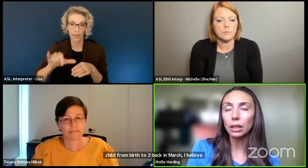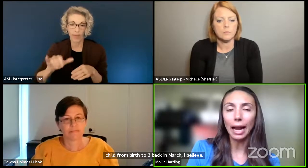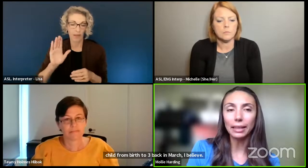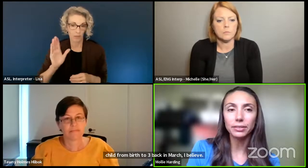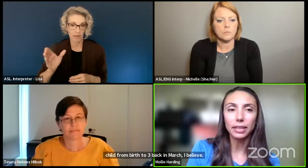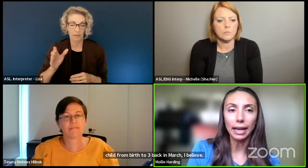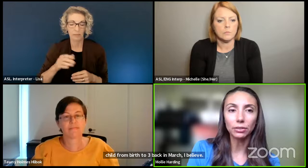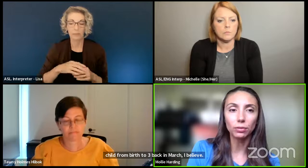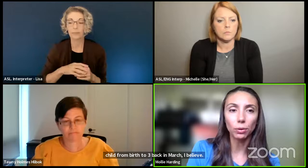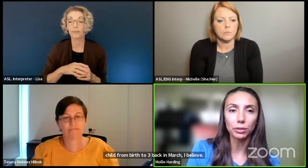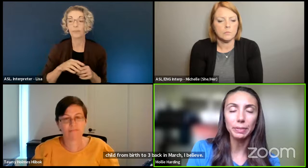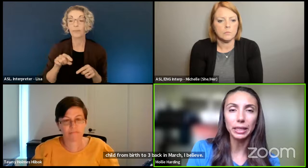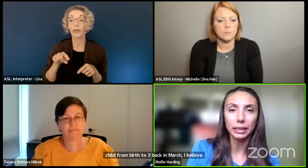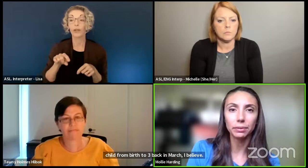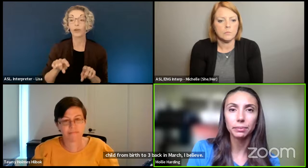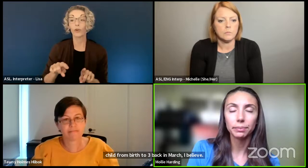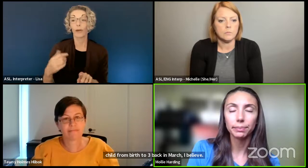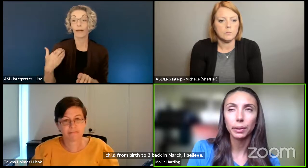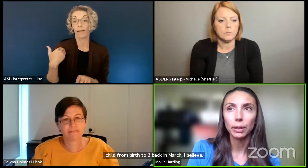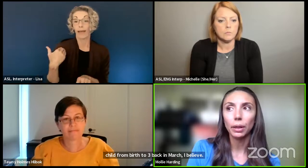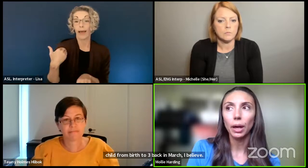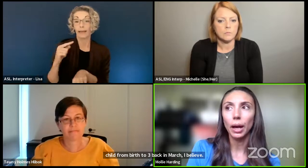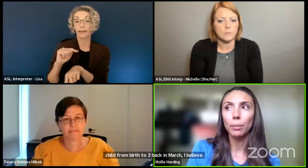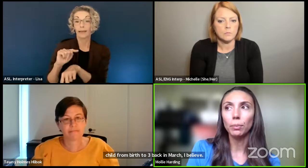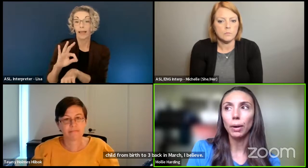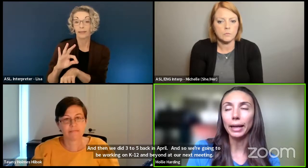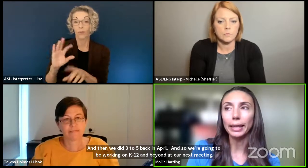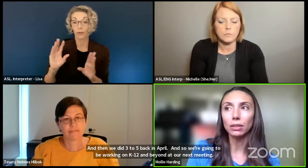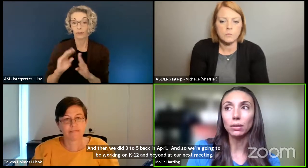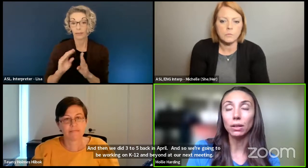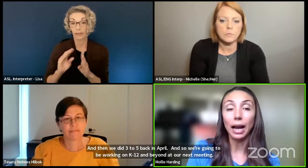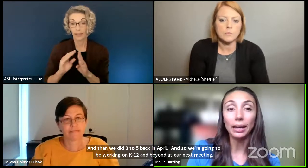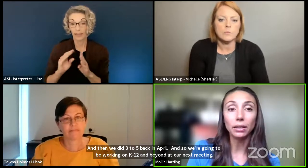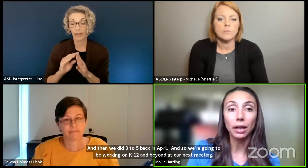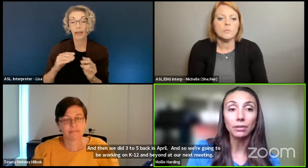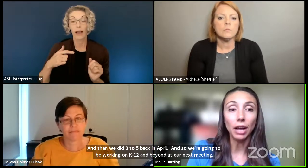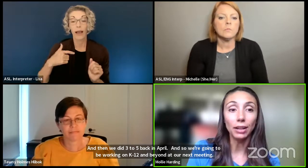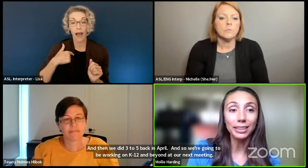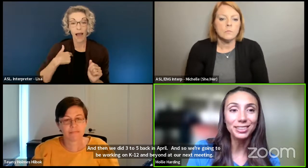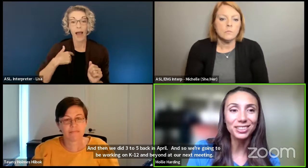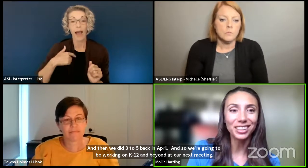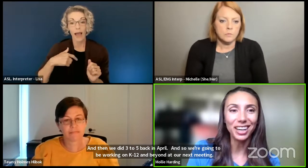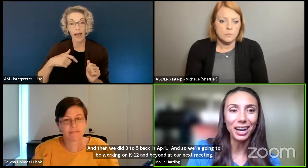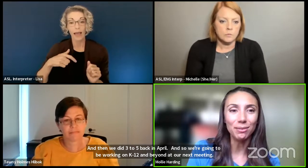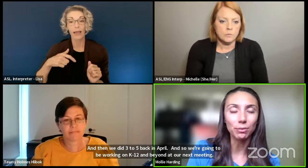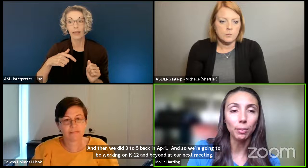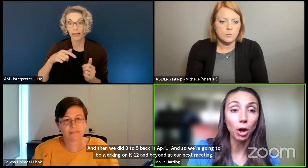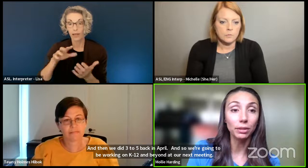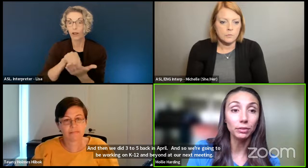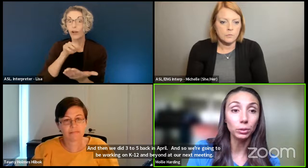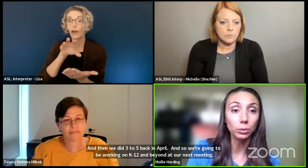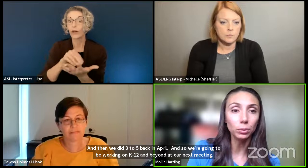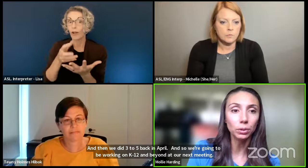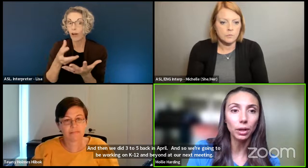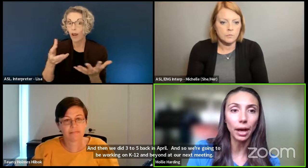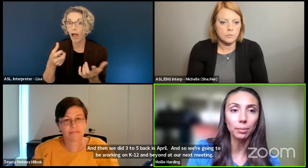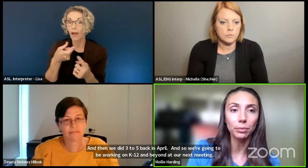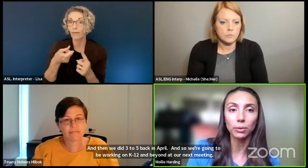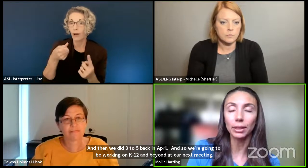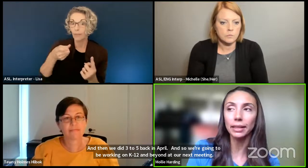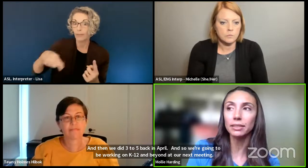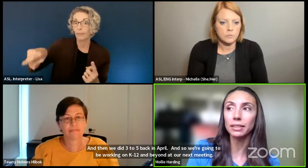So during the last task force meeting, I gained a lot of knowledge from all of